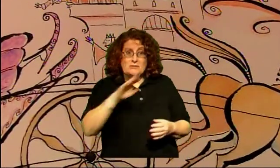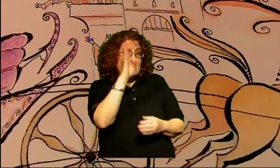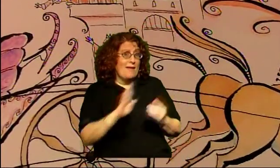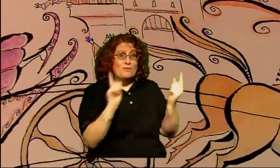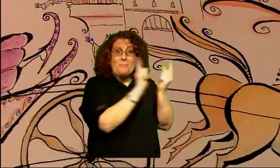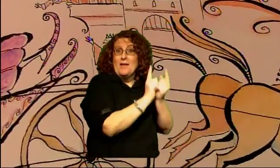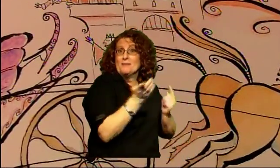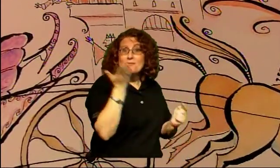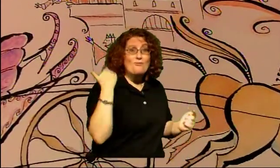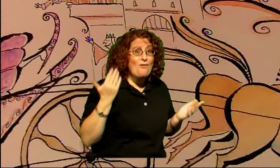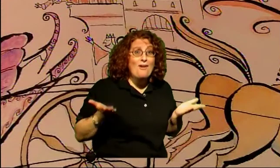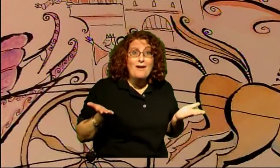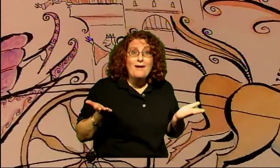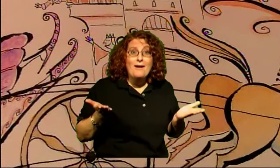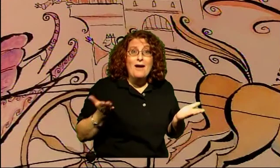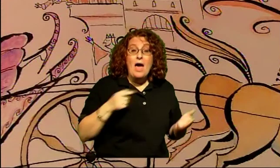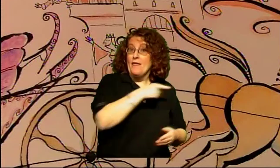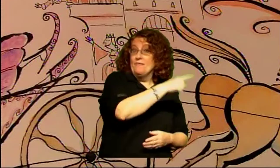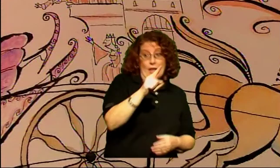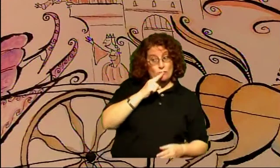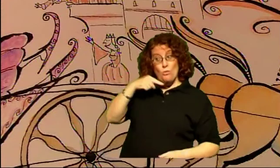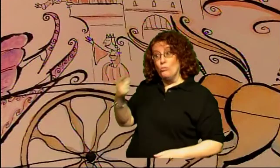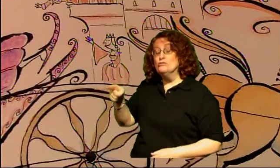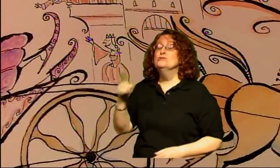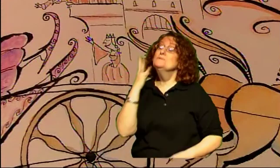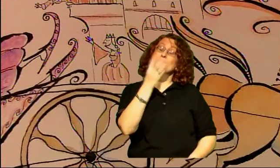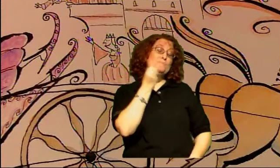all told her she was beautiful.